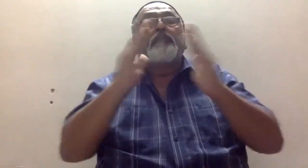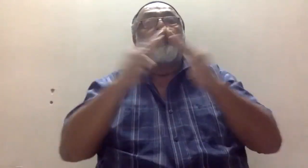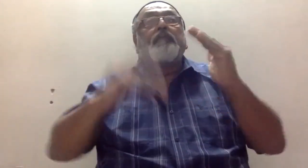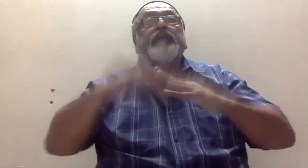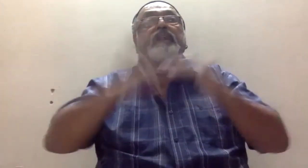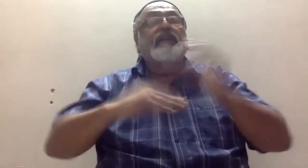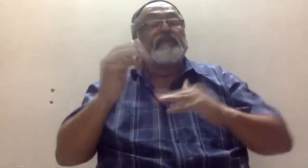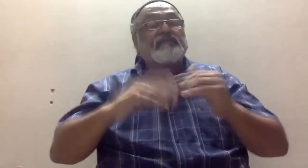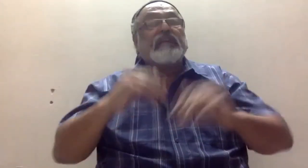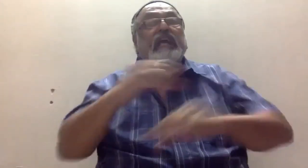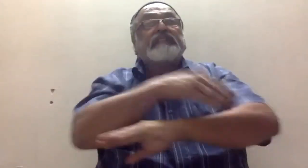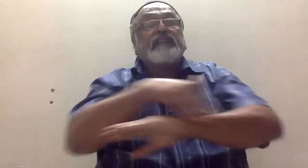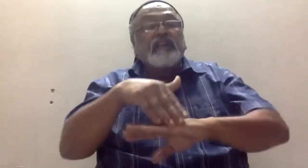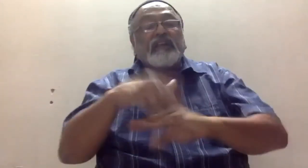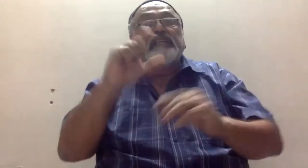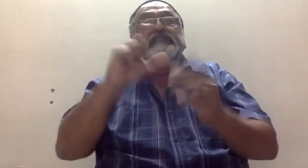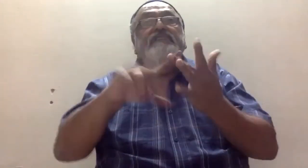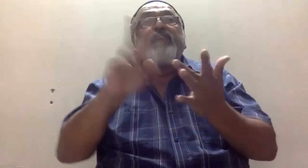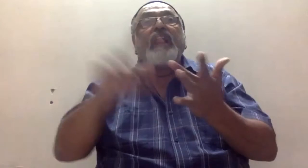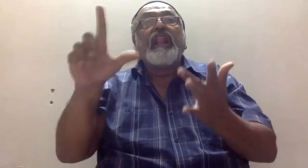and disability sensitivities and disability